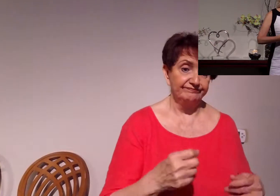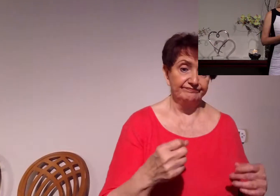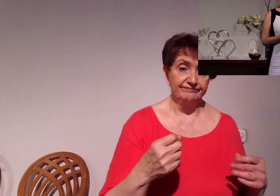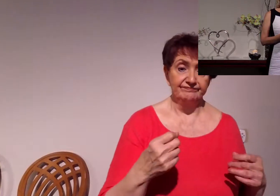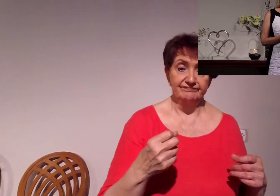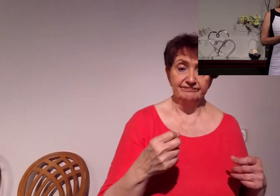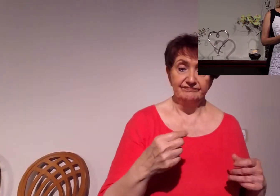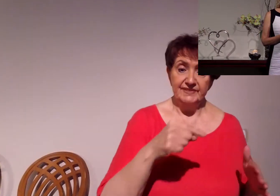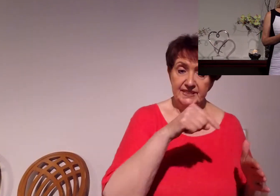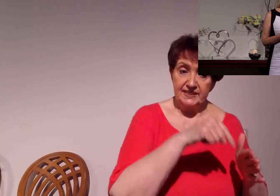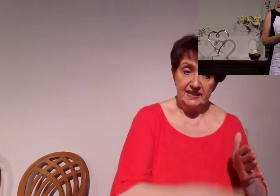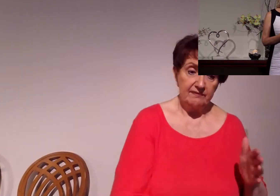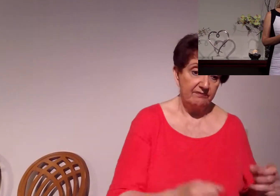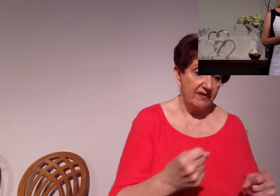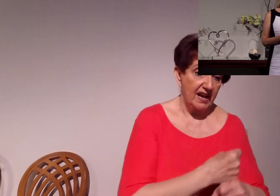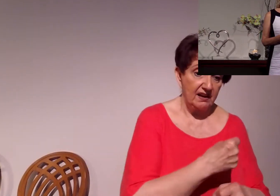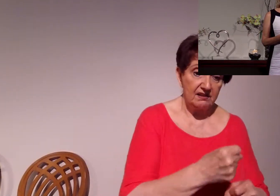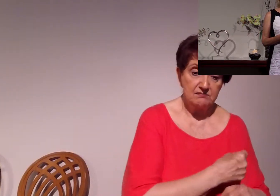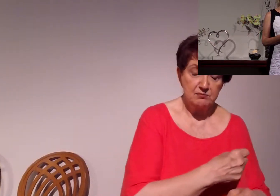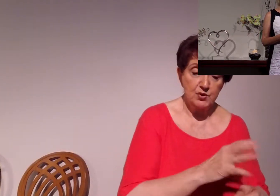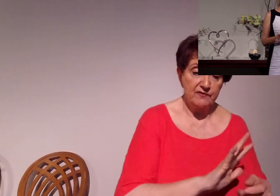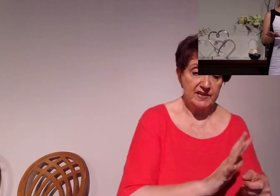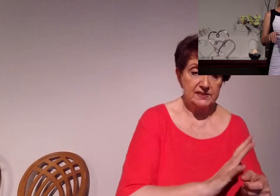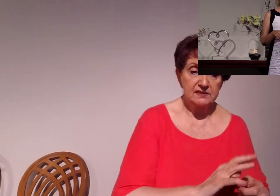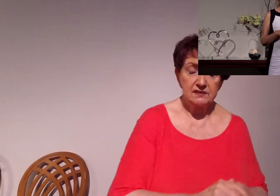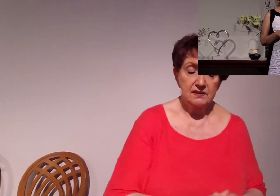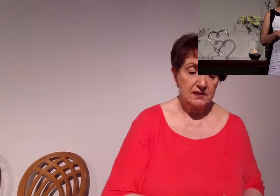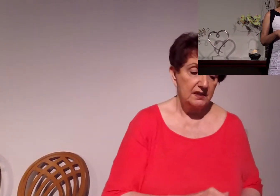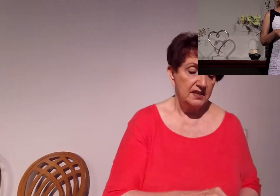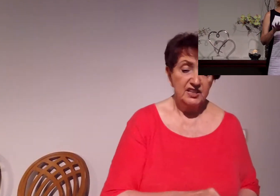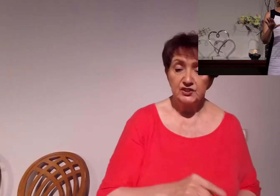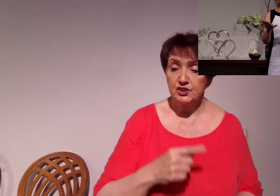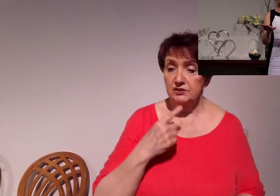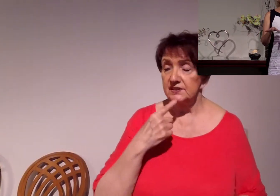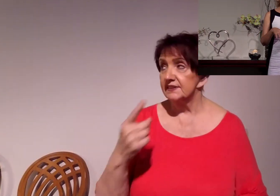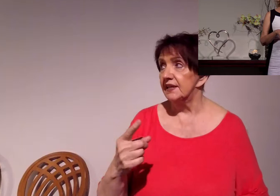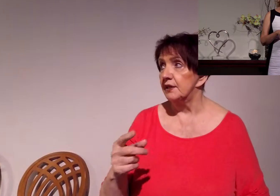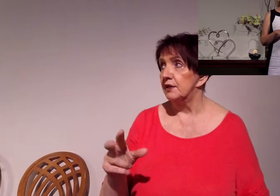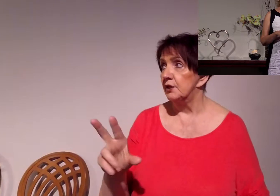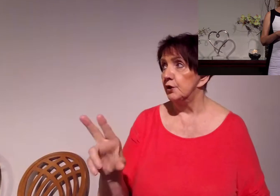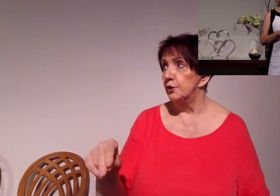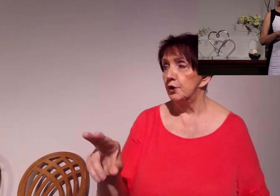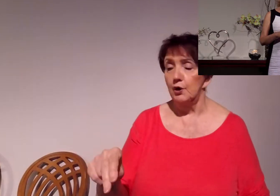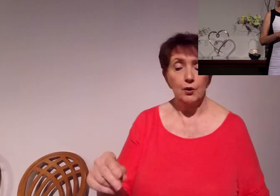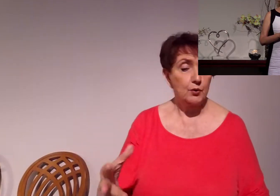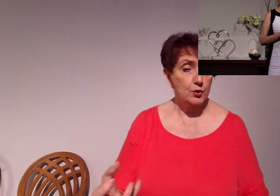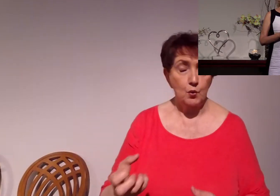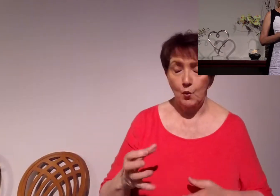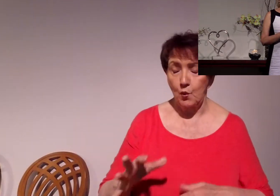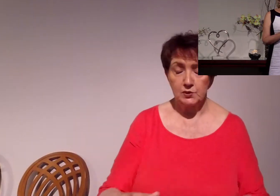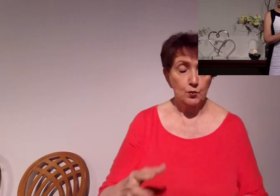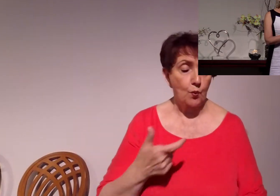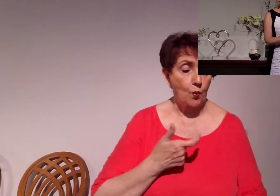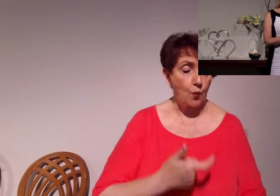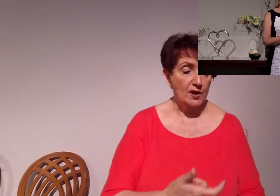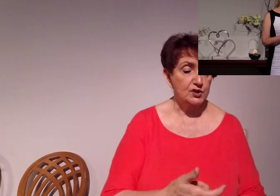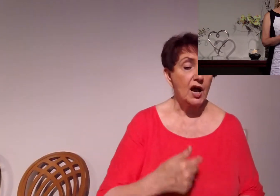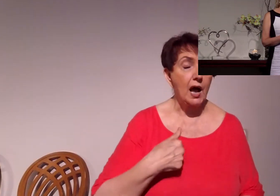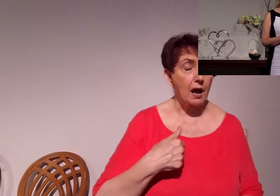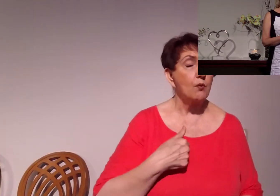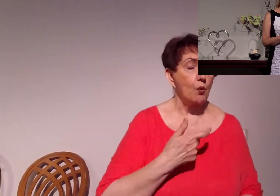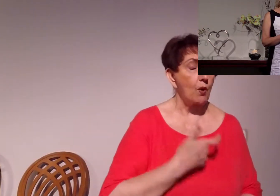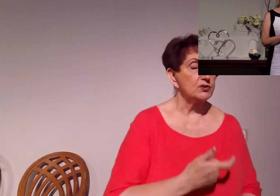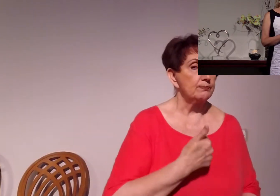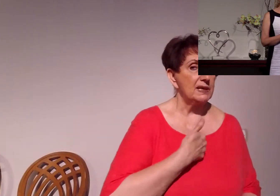But we've learned to know each other, right? And she'll say, "Oh no, this is not a movie you're going to want to watch with me. I'll watch it on my own.